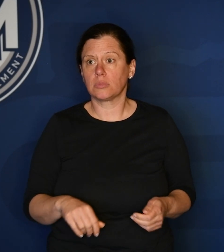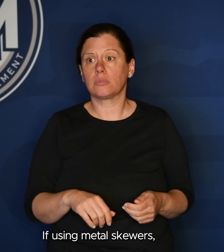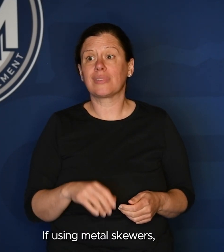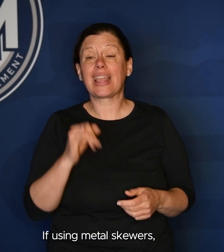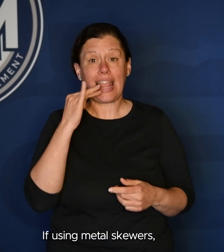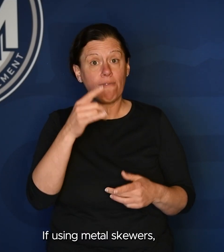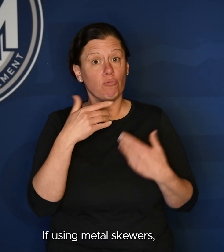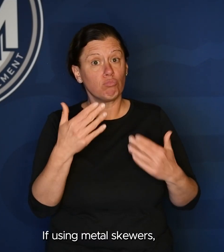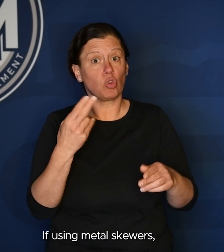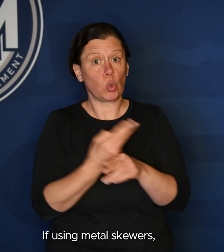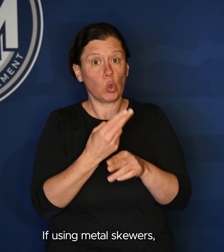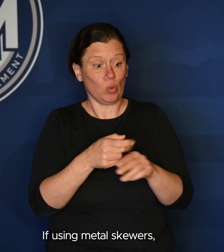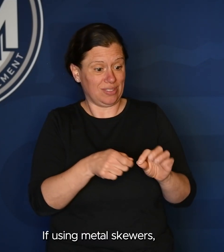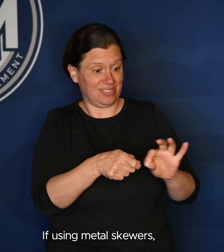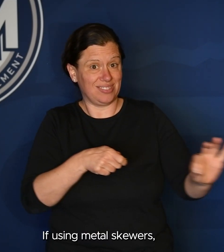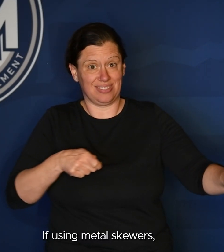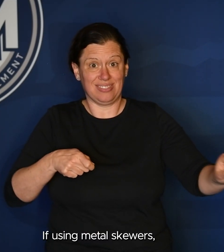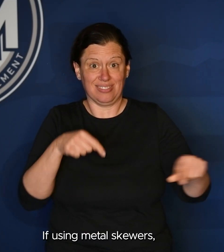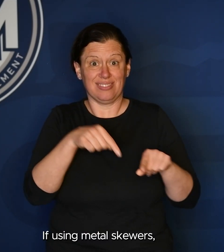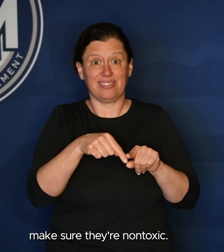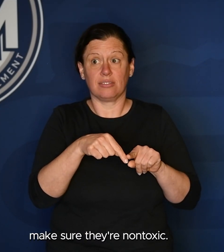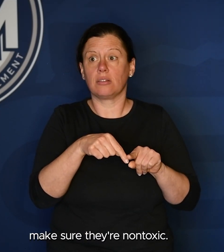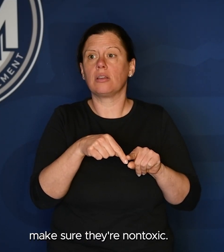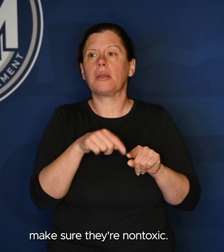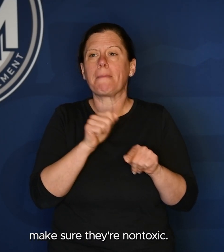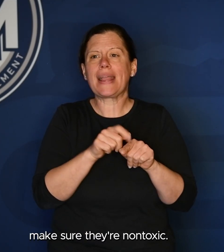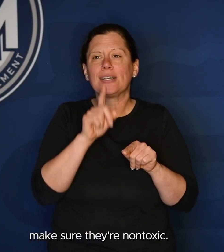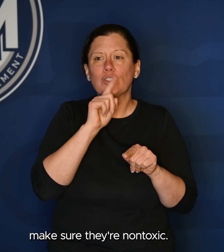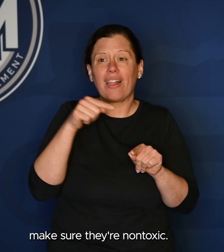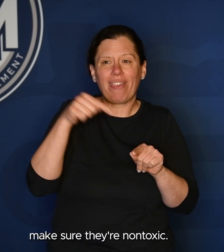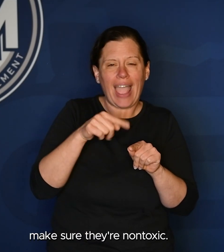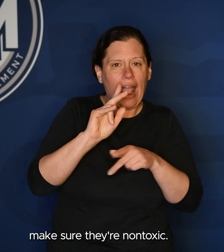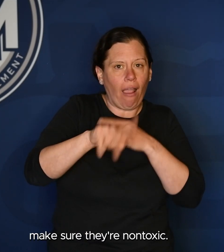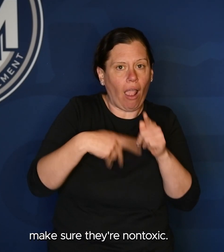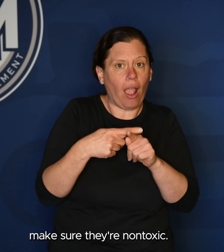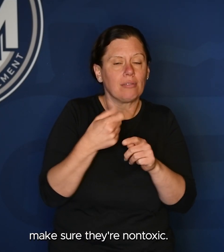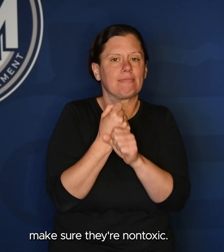If using metal skewers, make sure they're non-toxic.